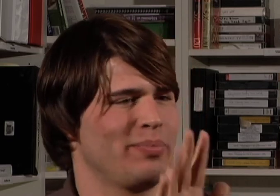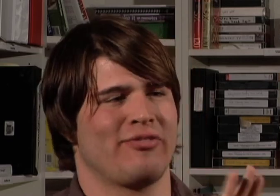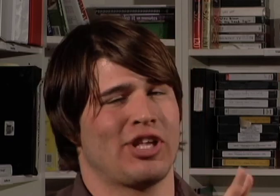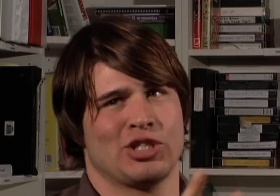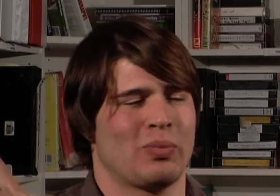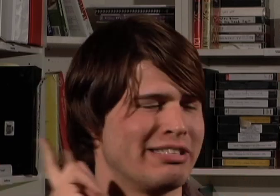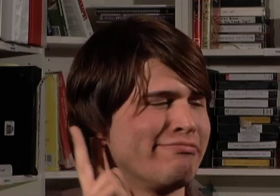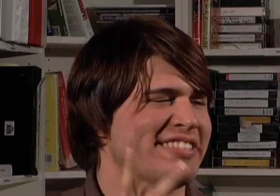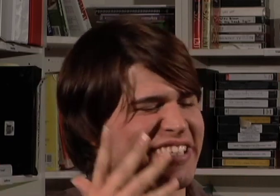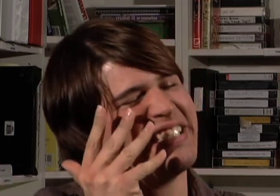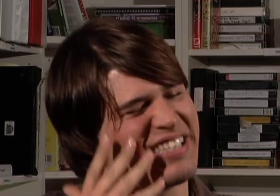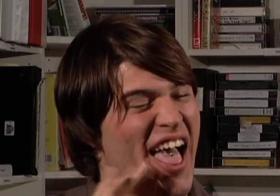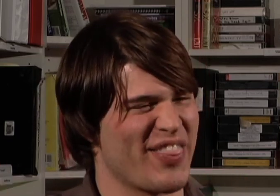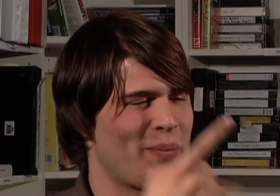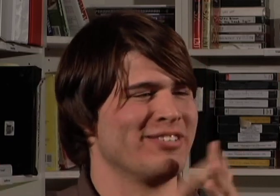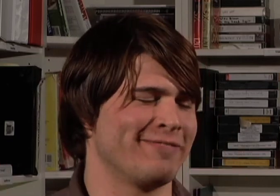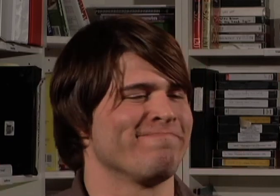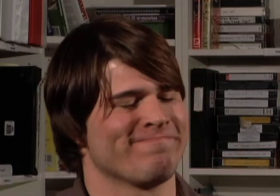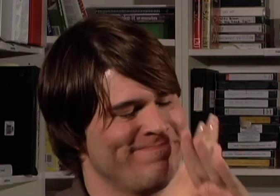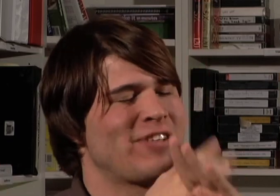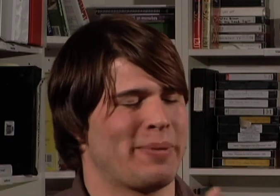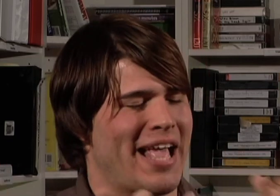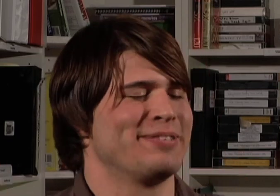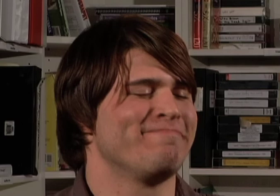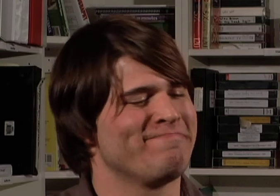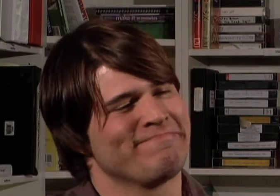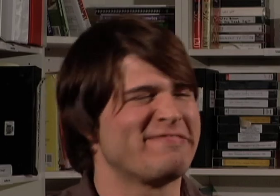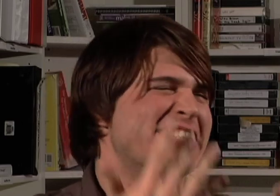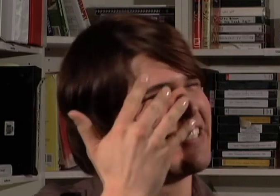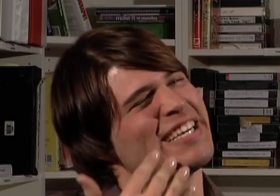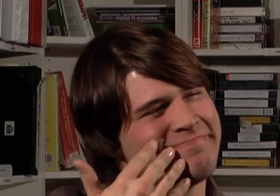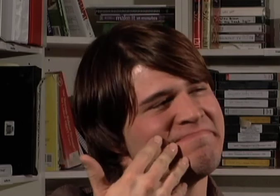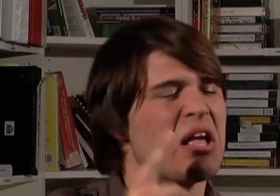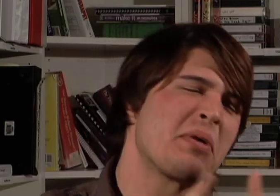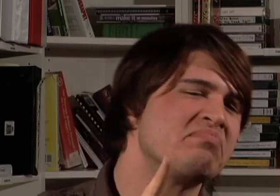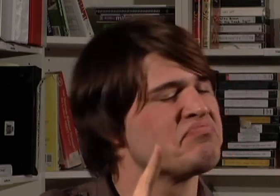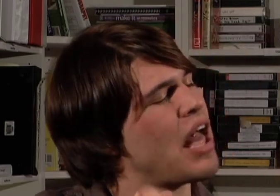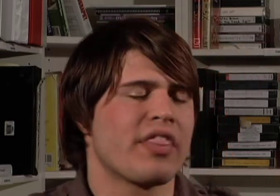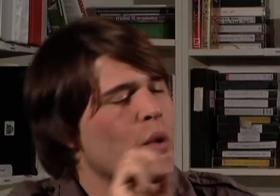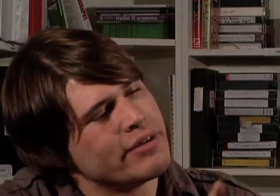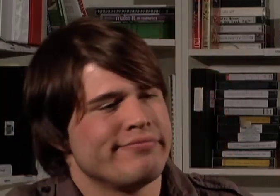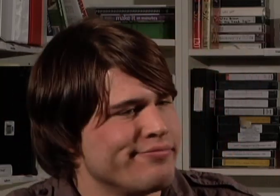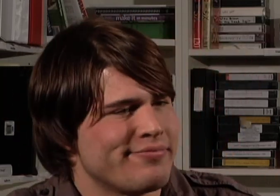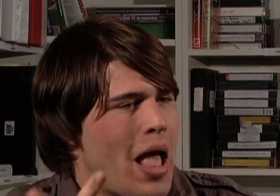know, I think that was sort of my last time going to the movies 2 weeks ago, and it was a bit sad for me. But, you